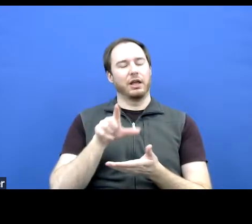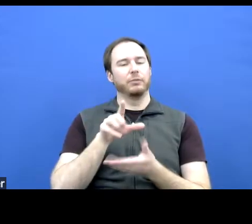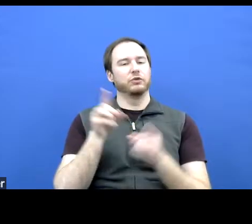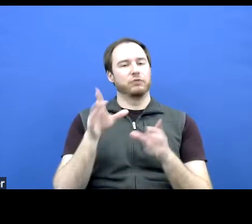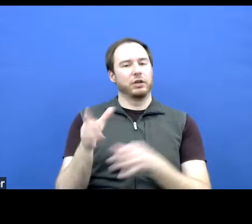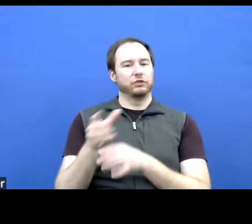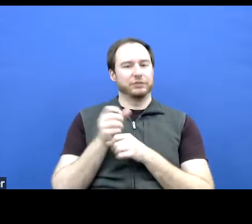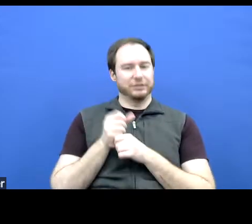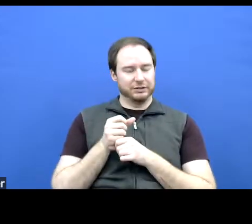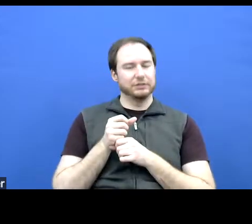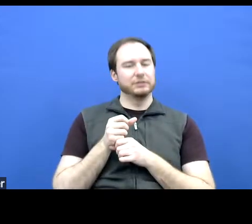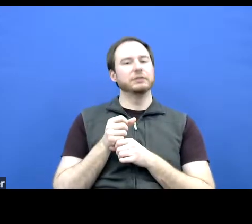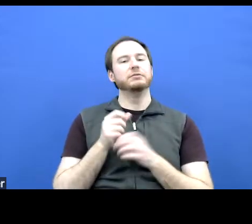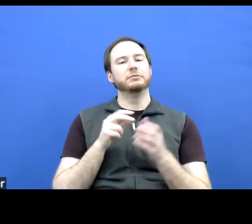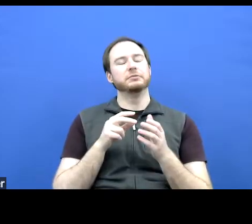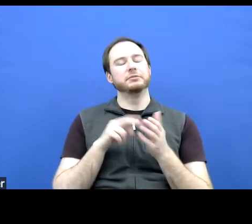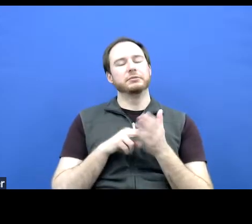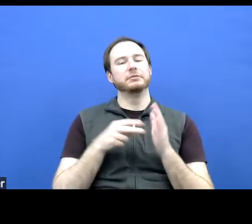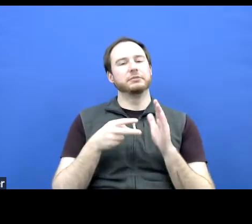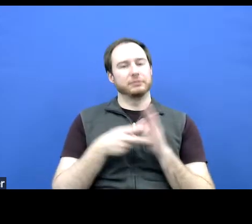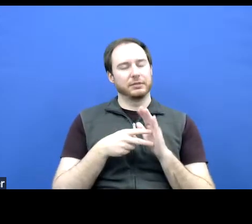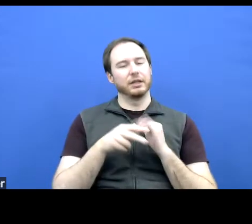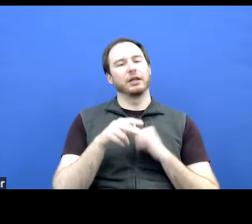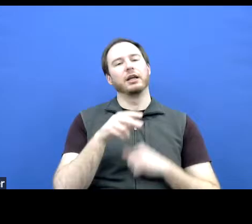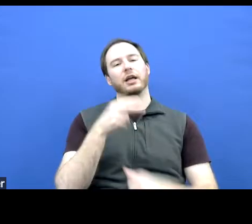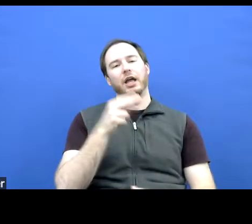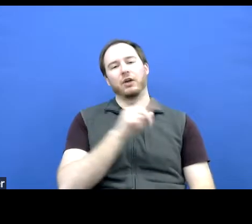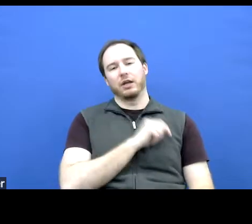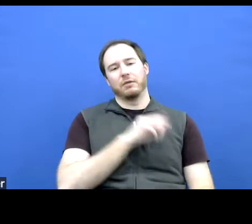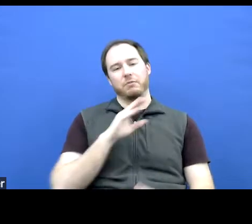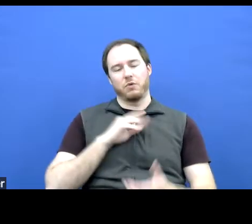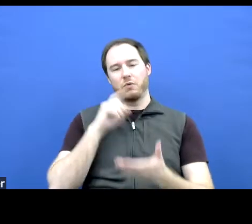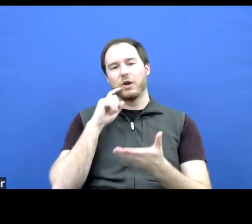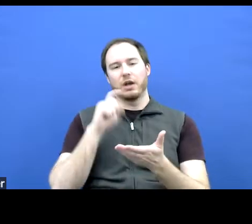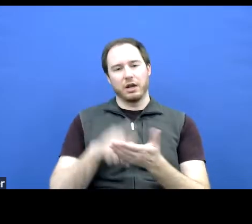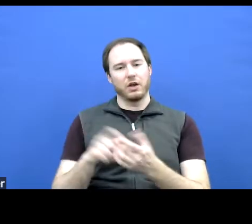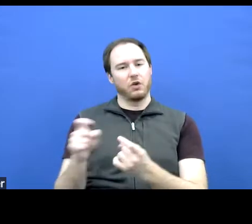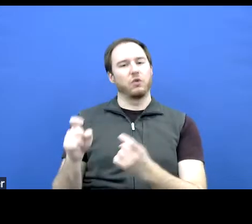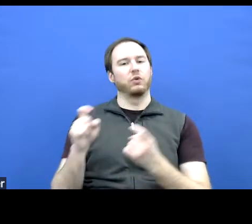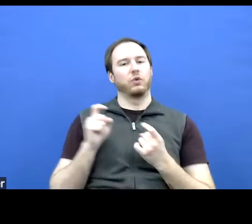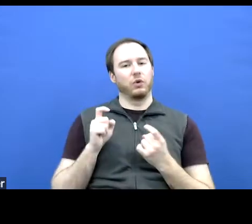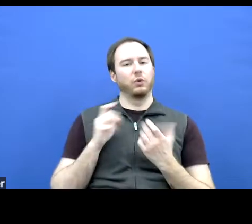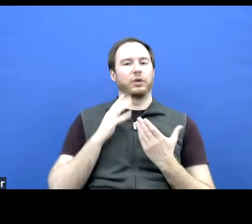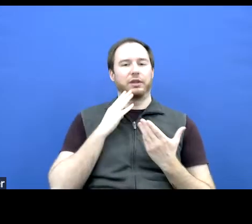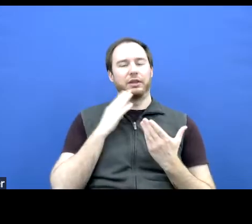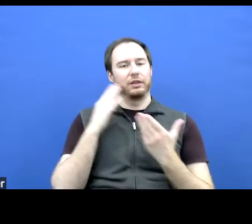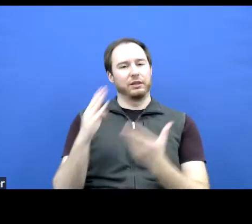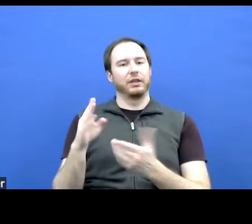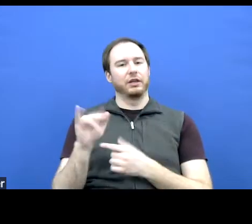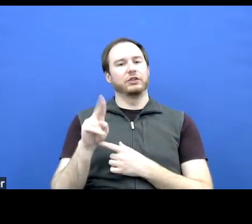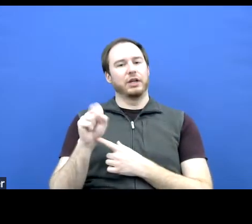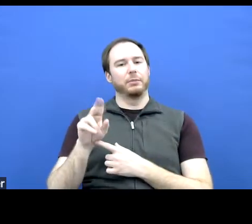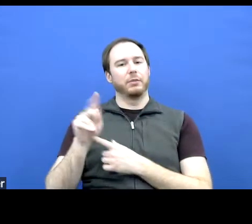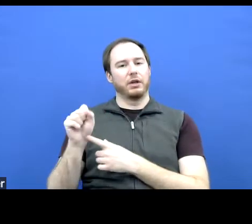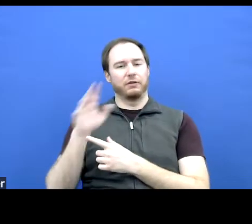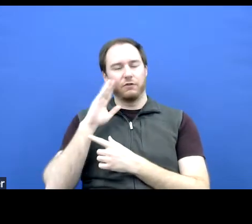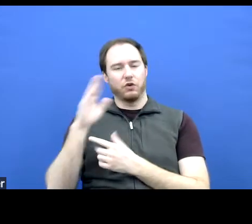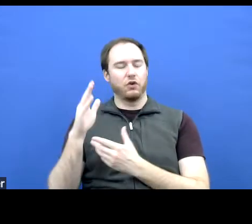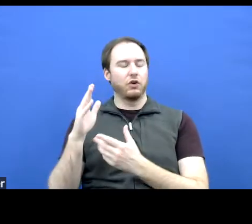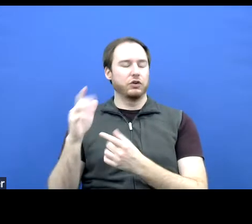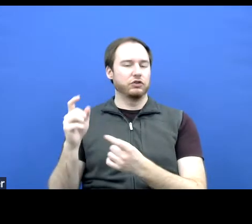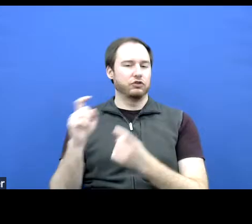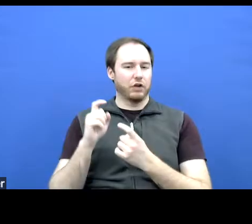director, therefore be it resolved that the Henrietta Town Board acknowledges this donation and thanks Janice Butts for her